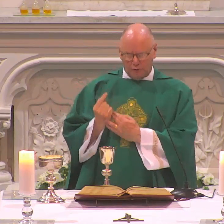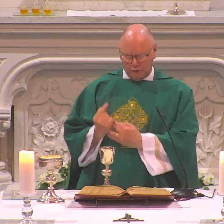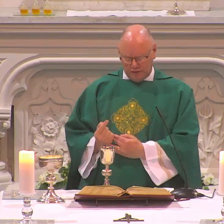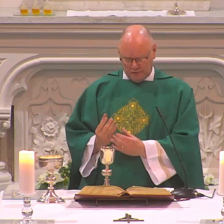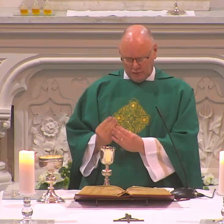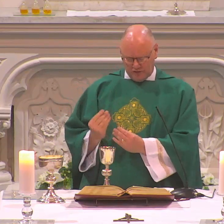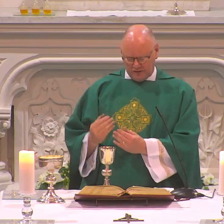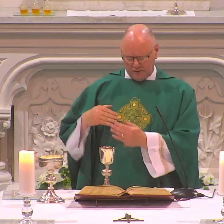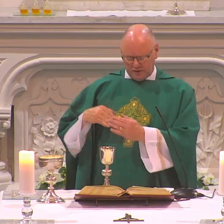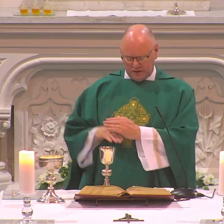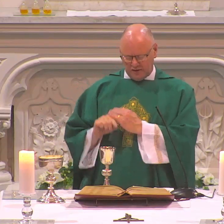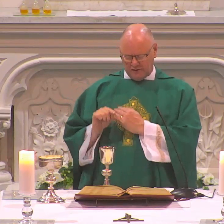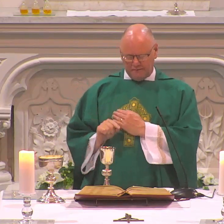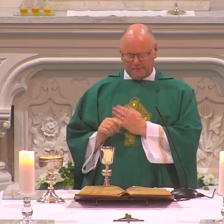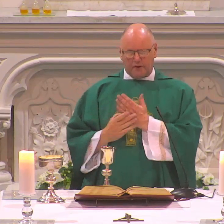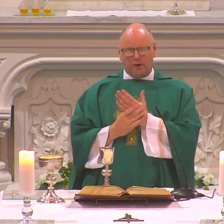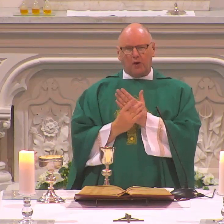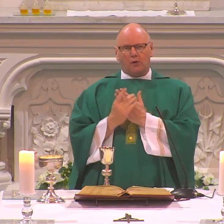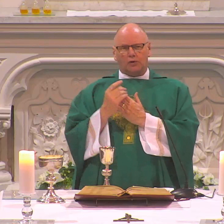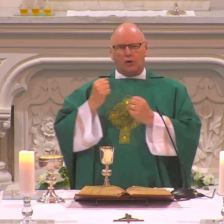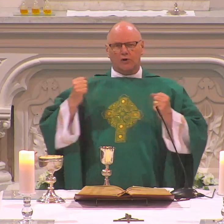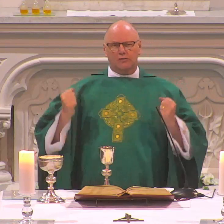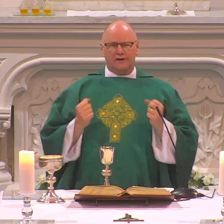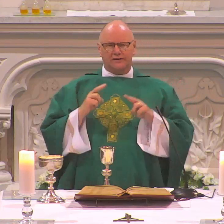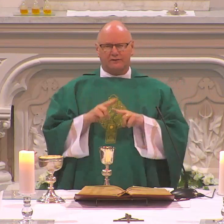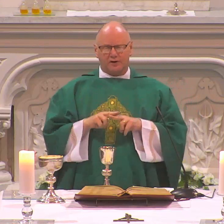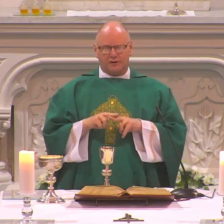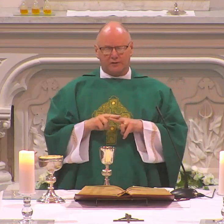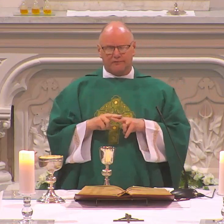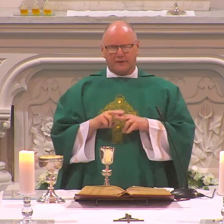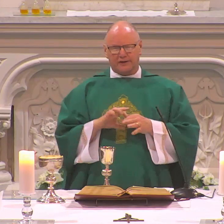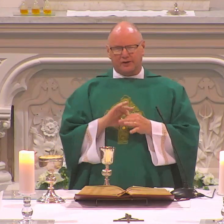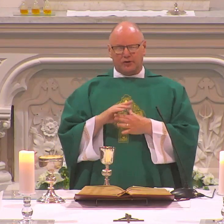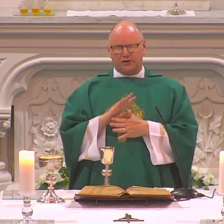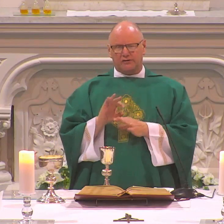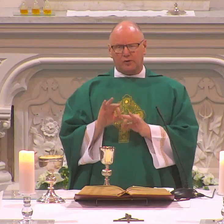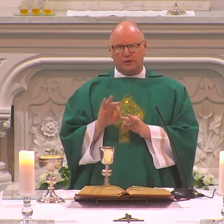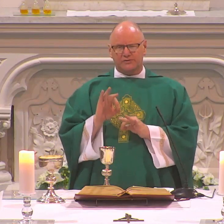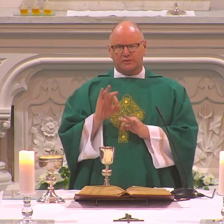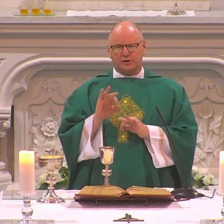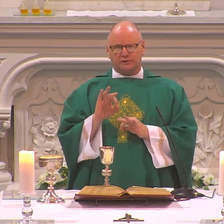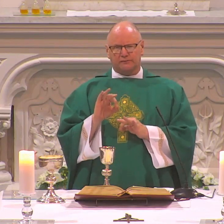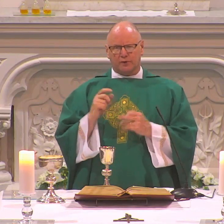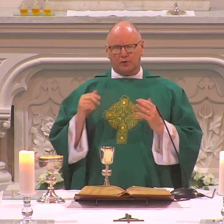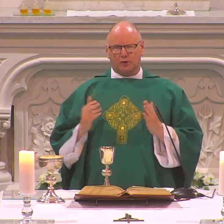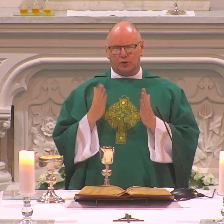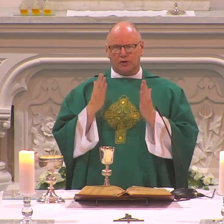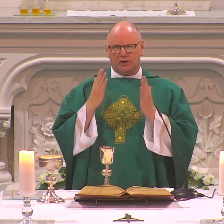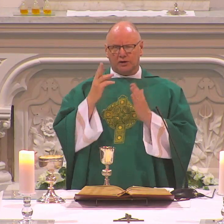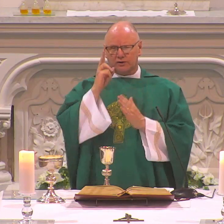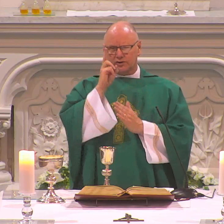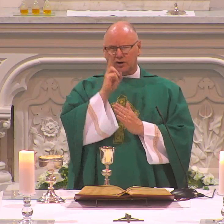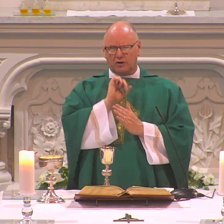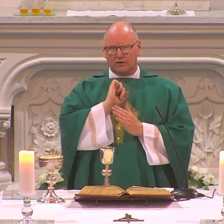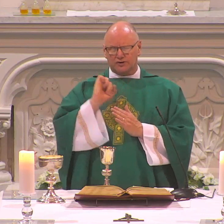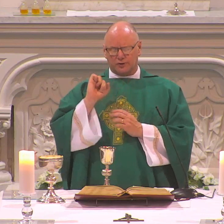Through him, with him, and in him, O God, Almighty Father, in the unity of the Holy Spirit, all glory